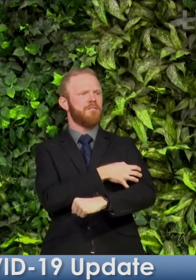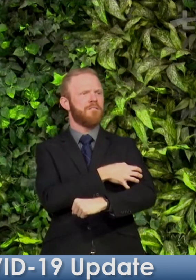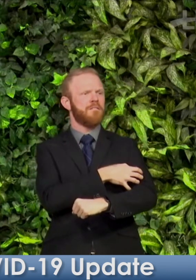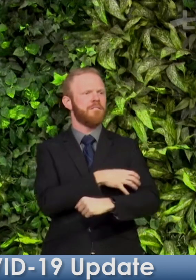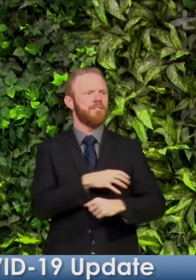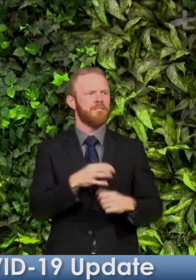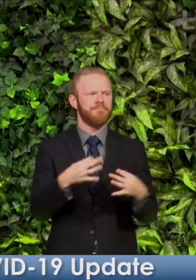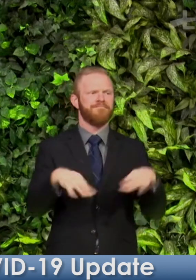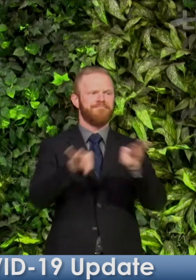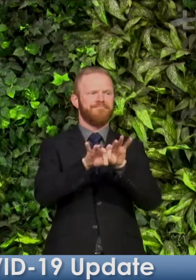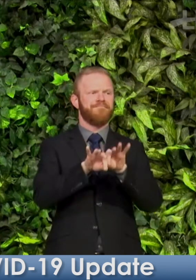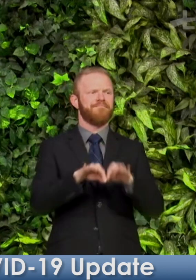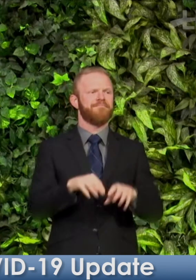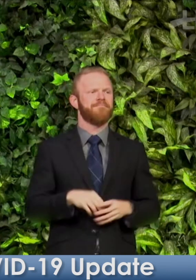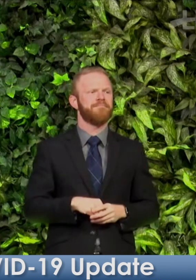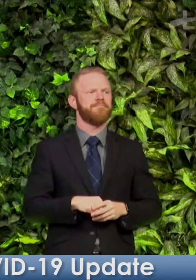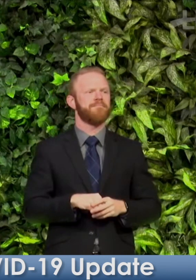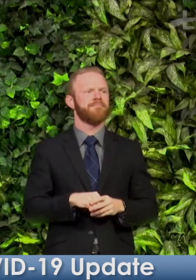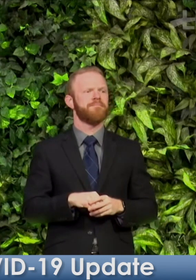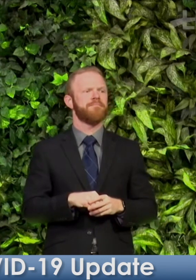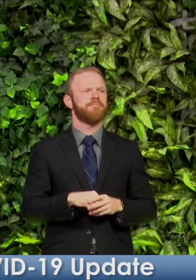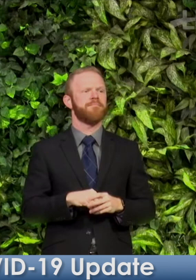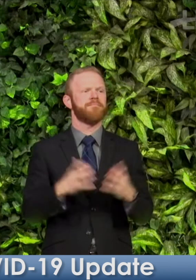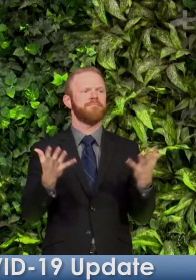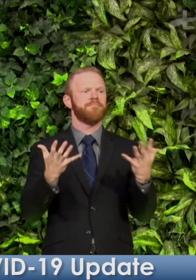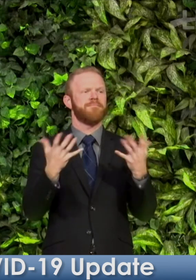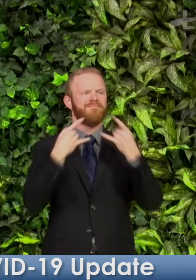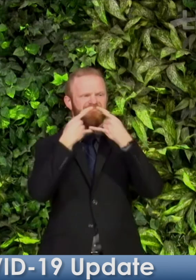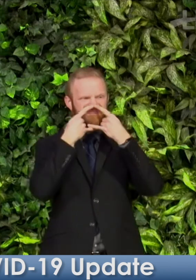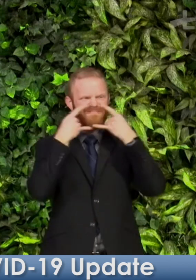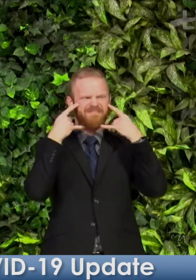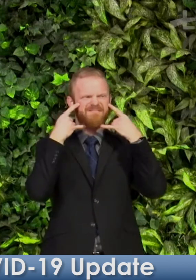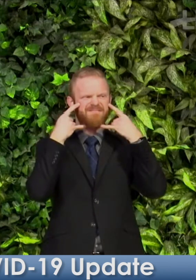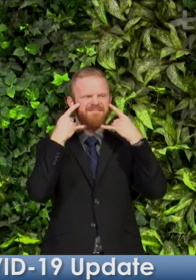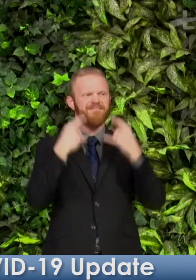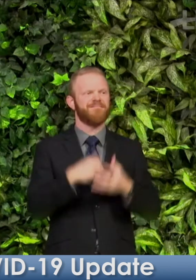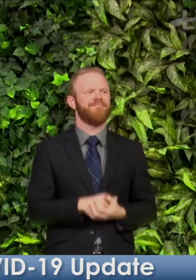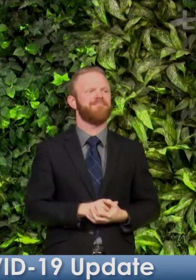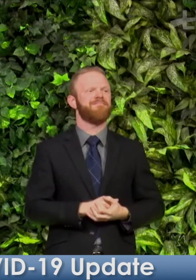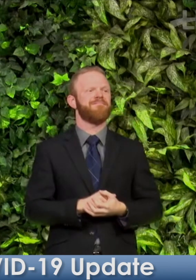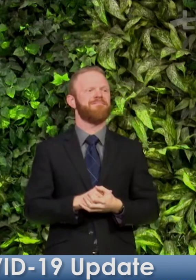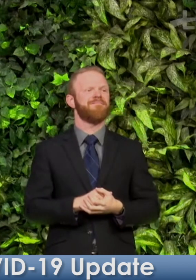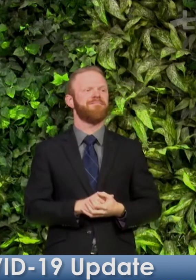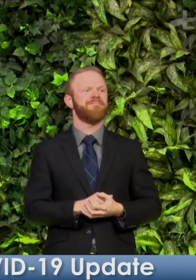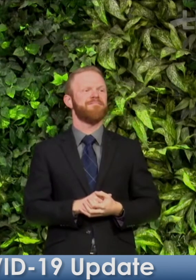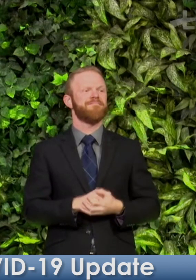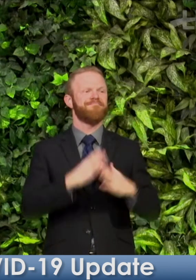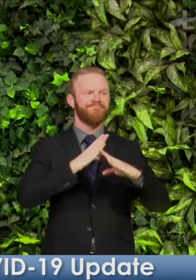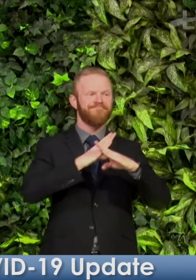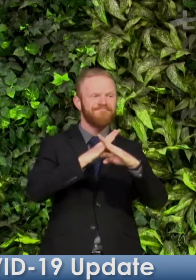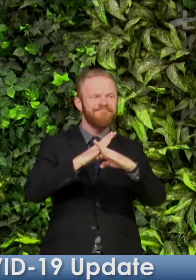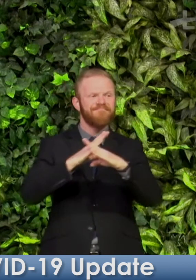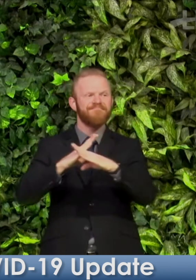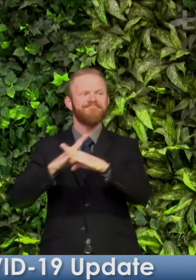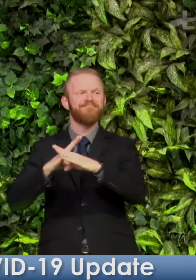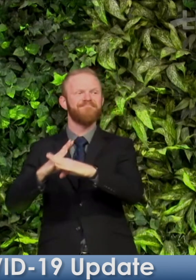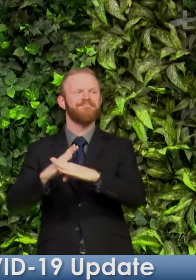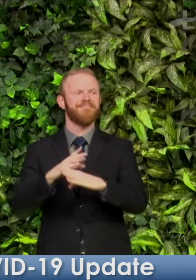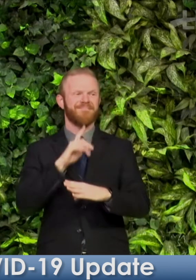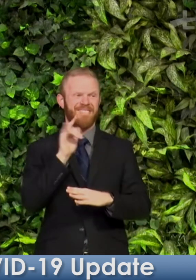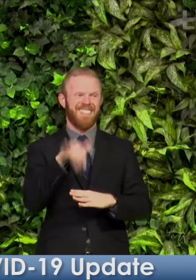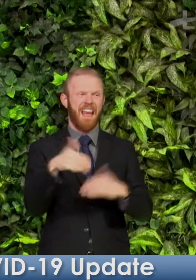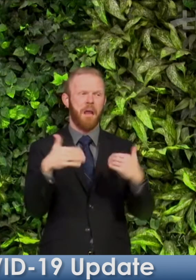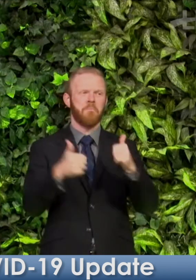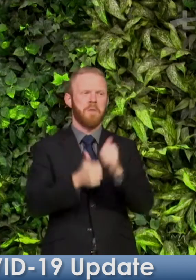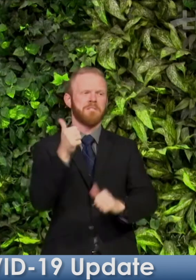covering. These non-pharmaceutical interventions remain the most powerful weapon we have in our arsenal until we get to that vaunted